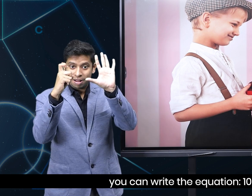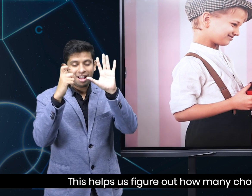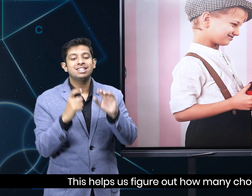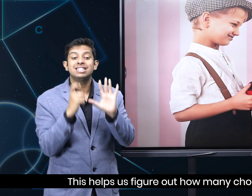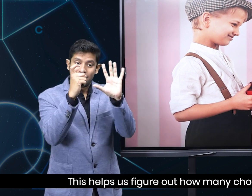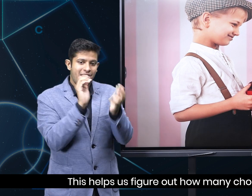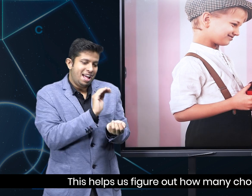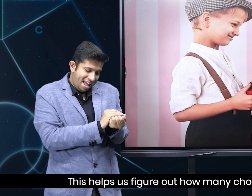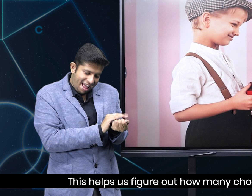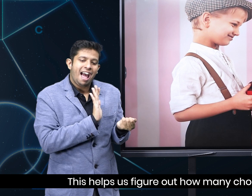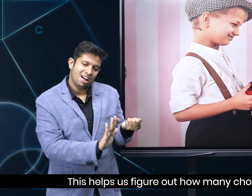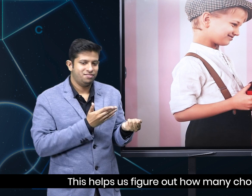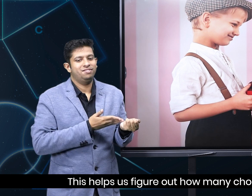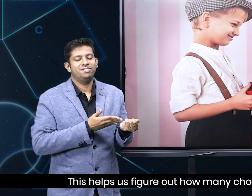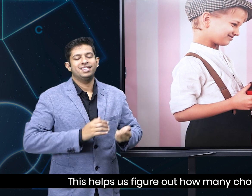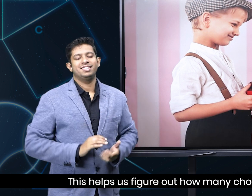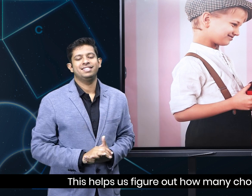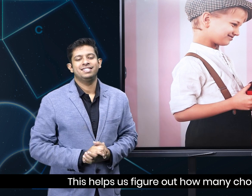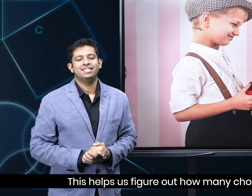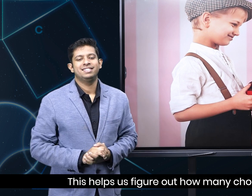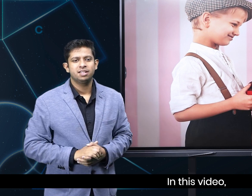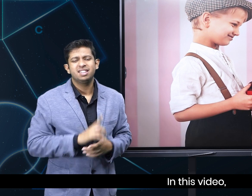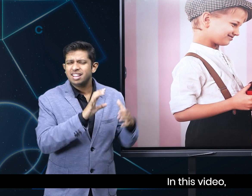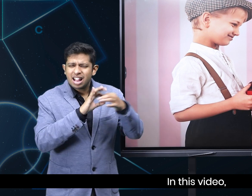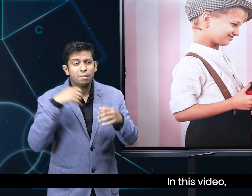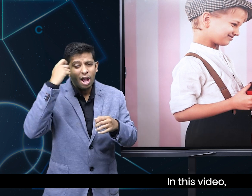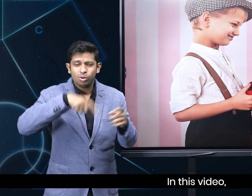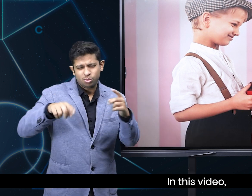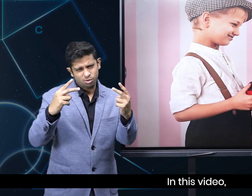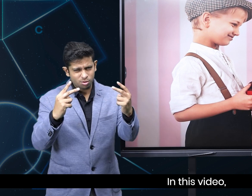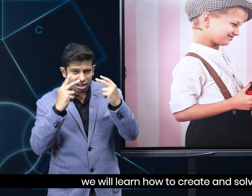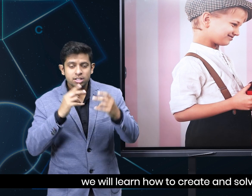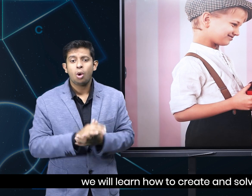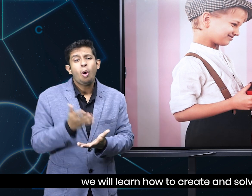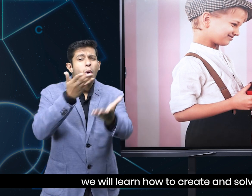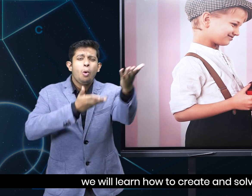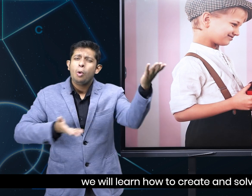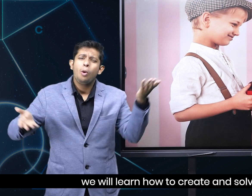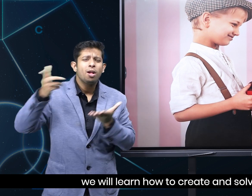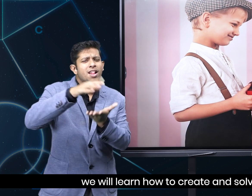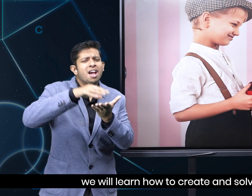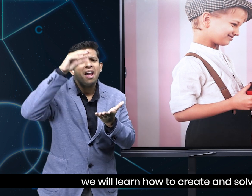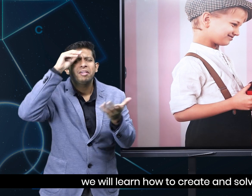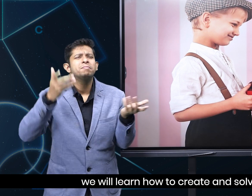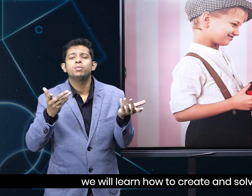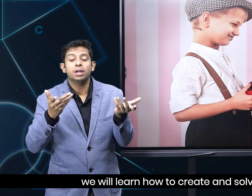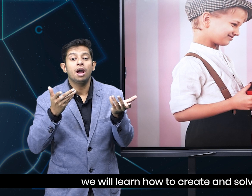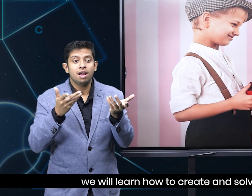This helps us figure out how many chocolates are left. In this video, we will learn how to create and solve